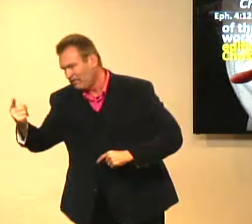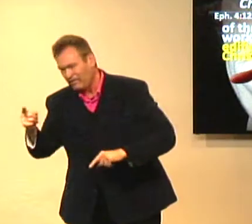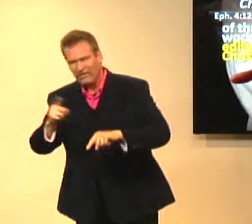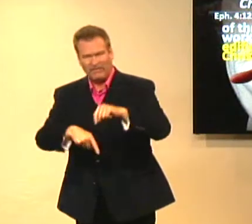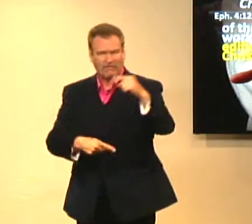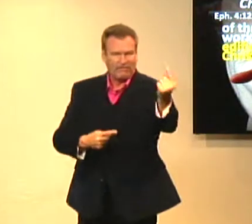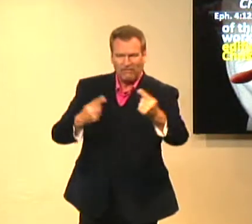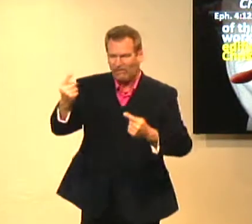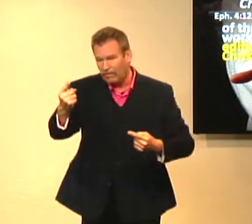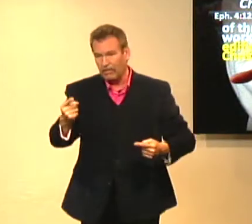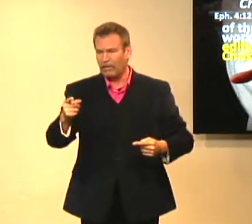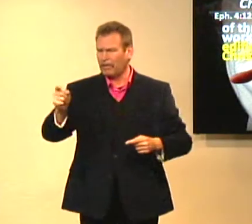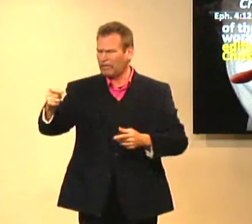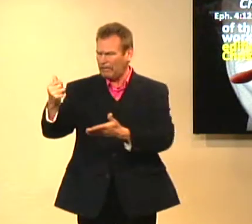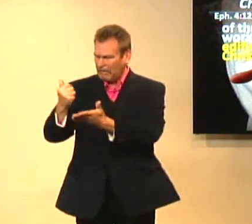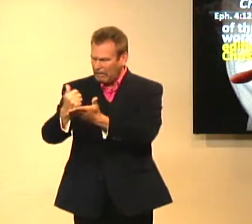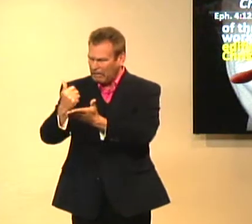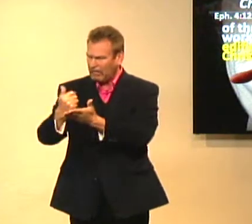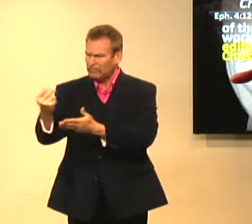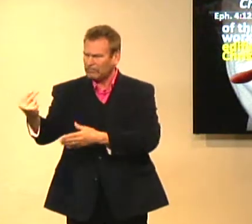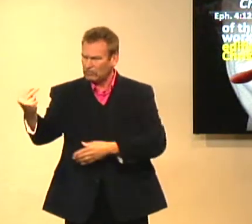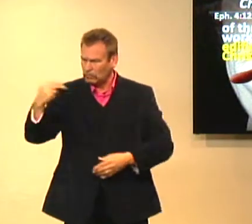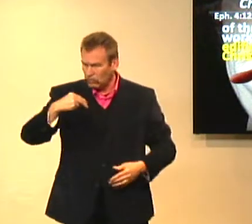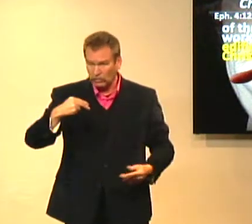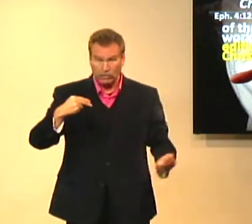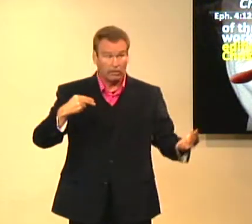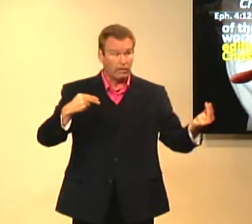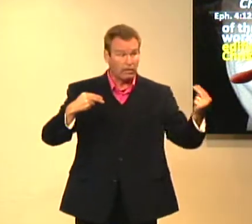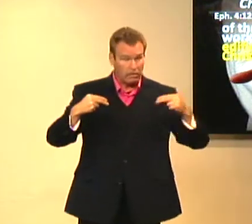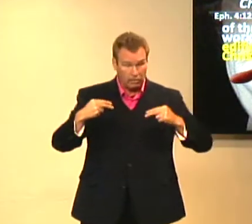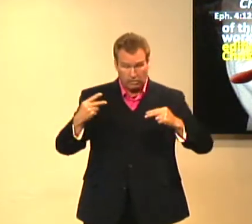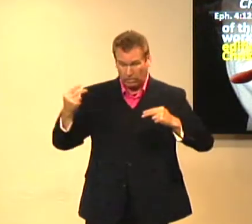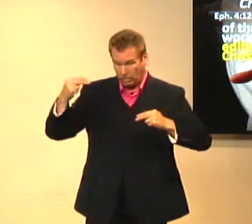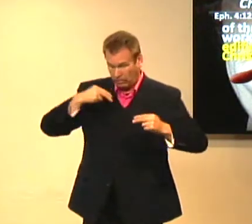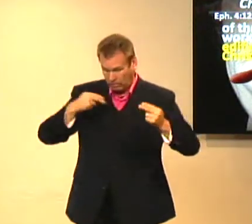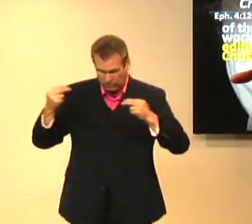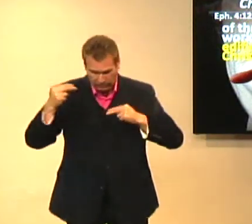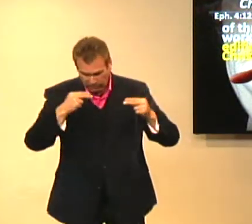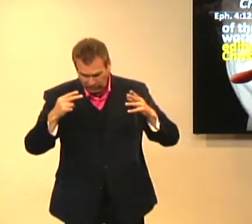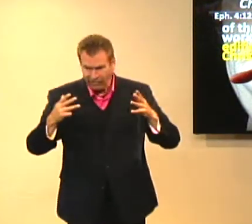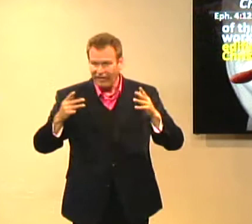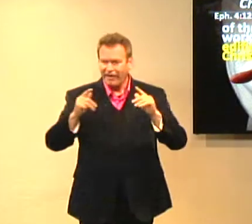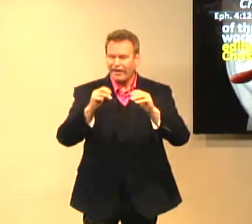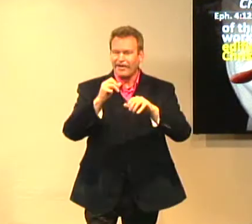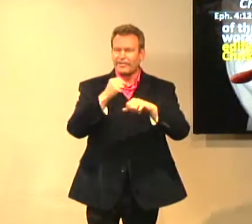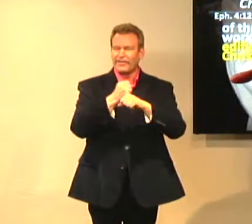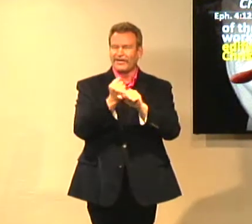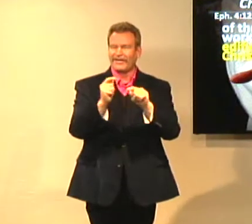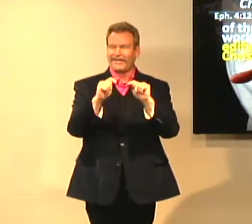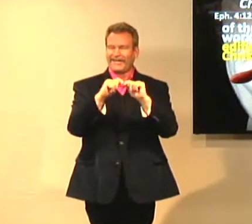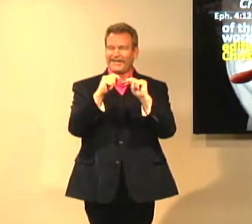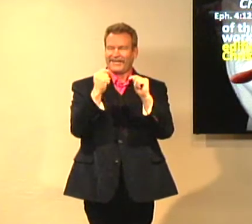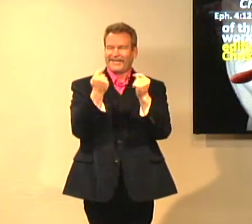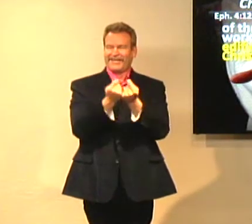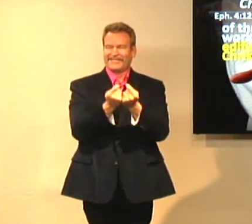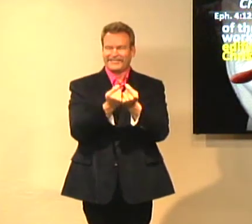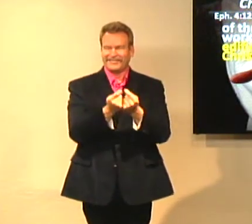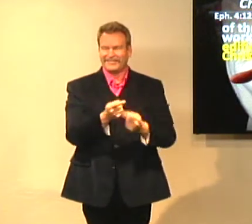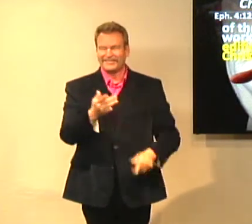We can't just look around and just do it alone. You know, somebody may need help and you need to join in. And we make